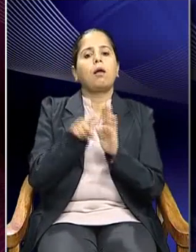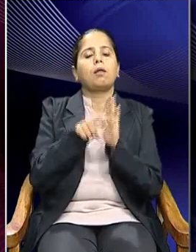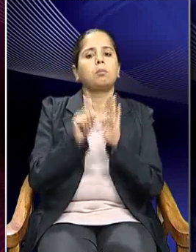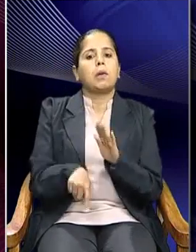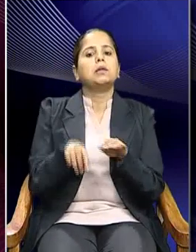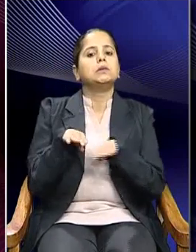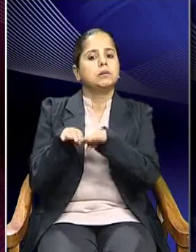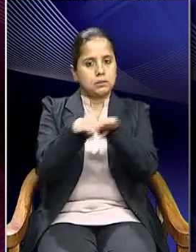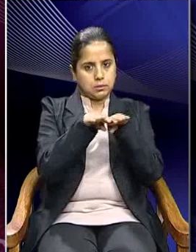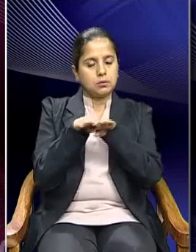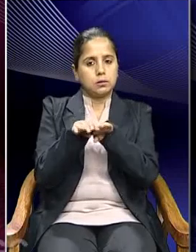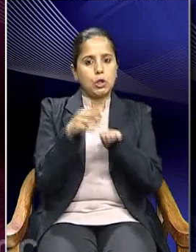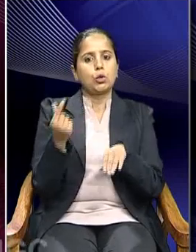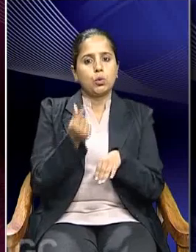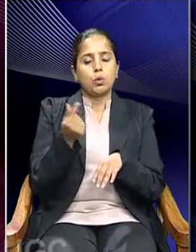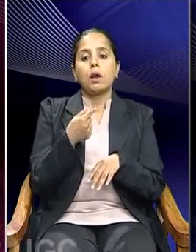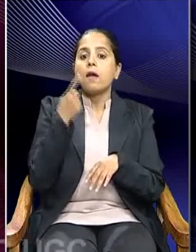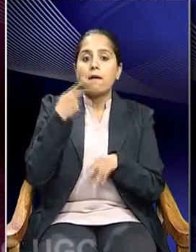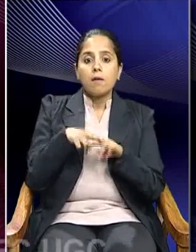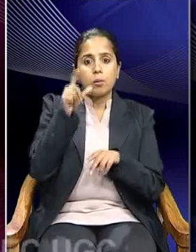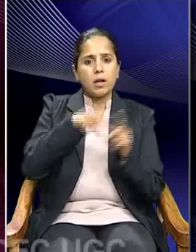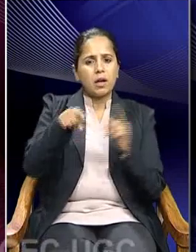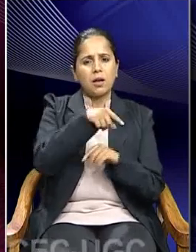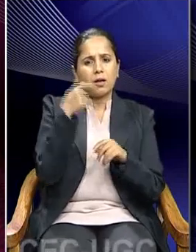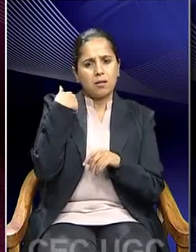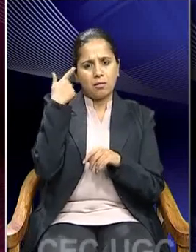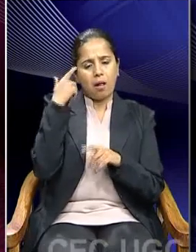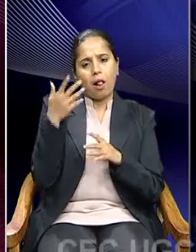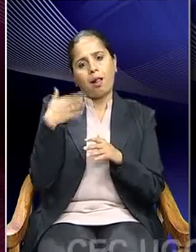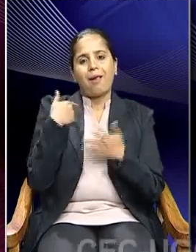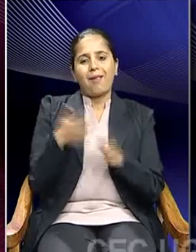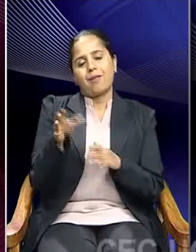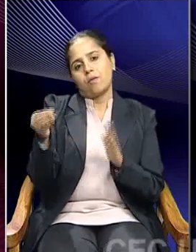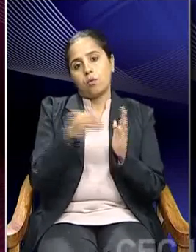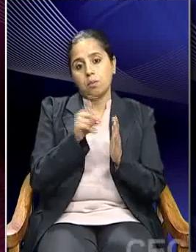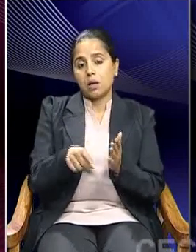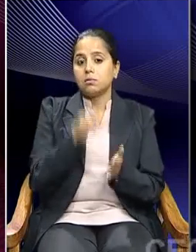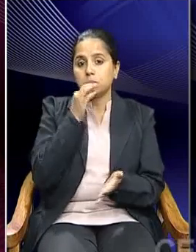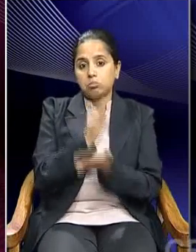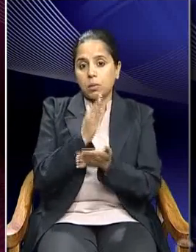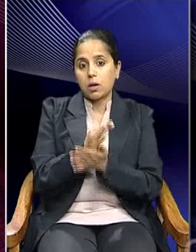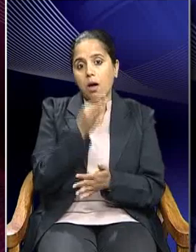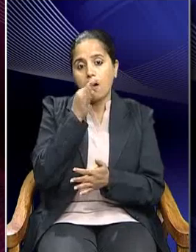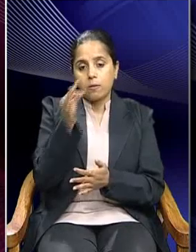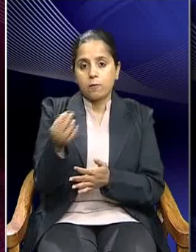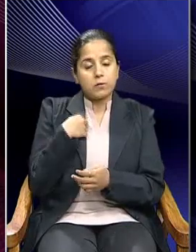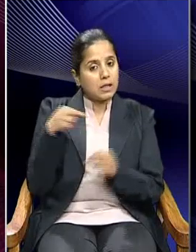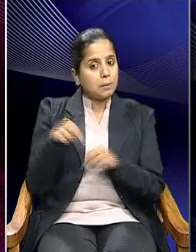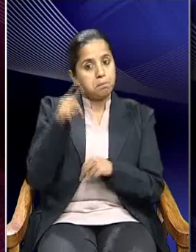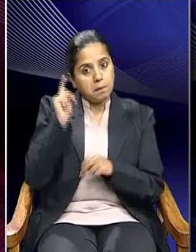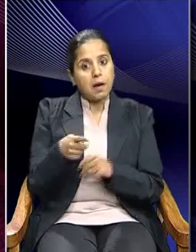standard, because people are not guinea pigs. We need to take the consent. We need to kind